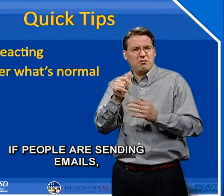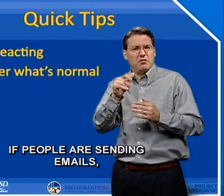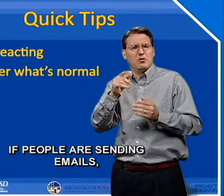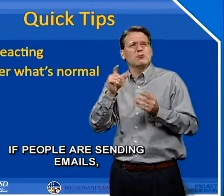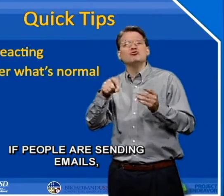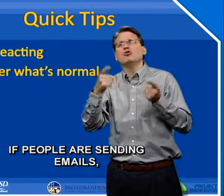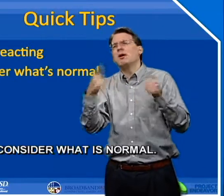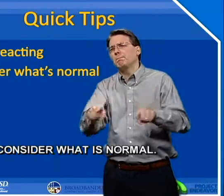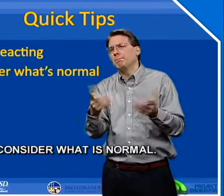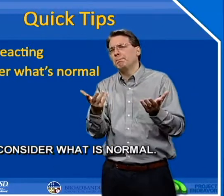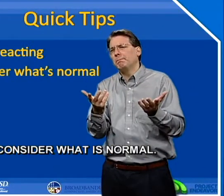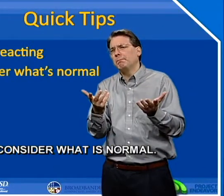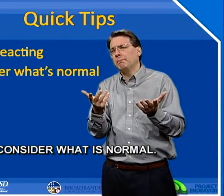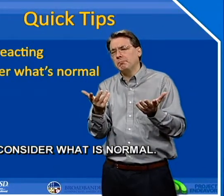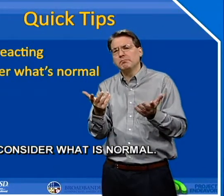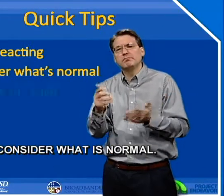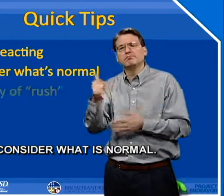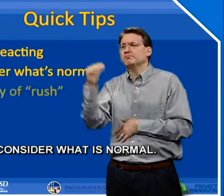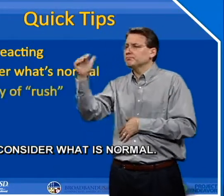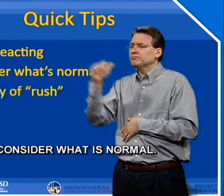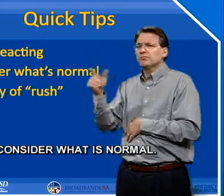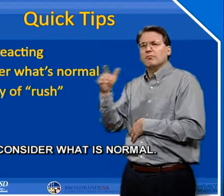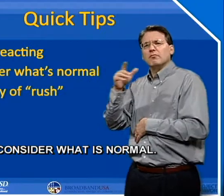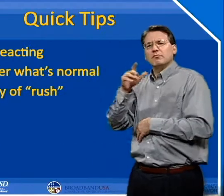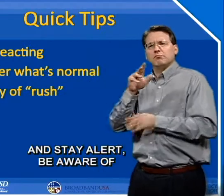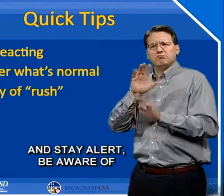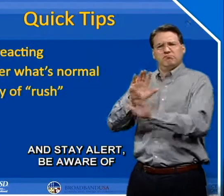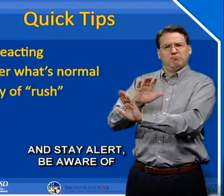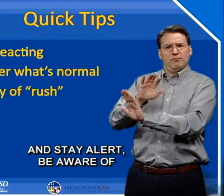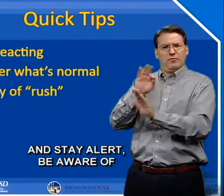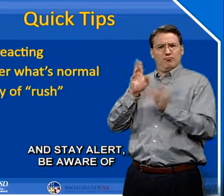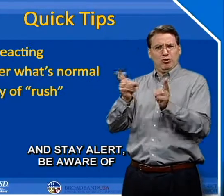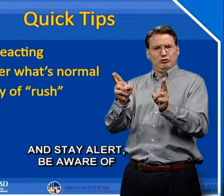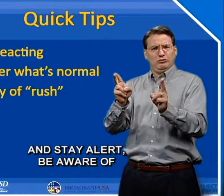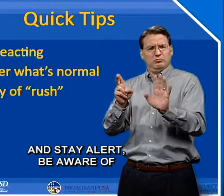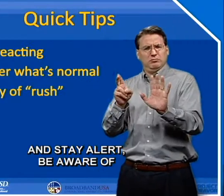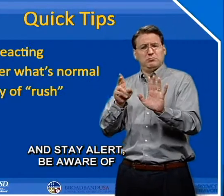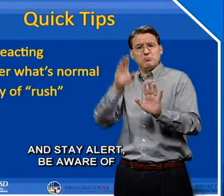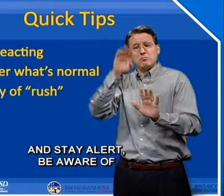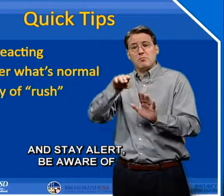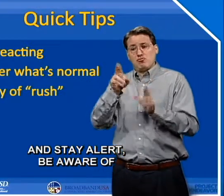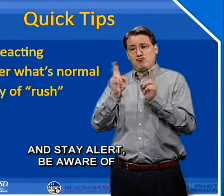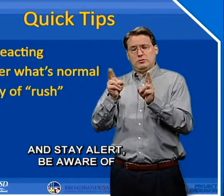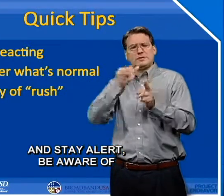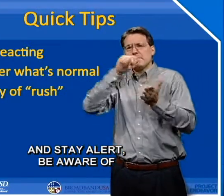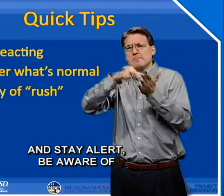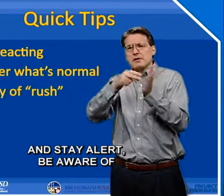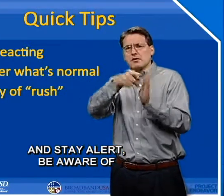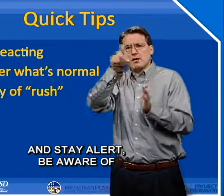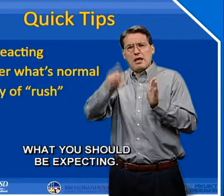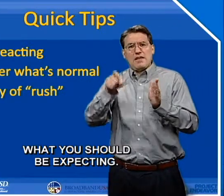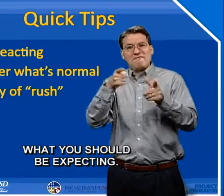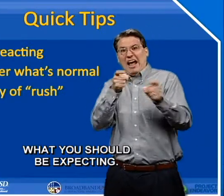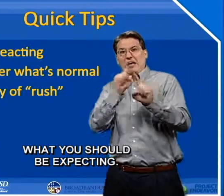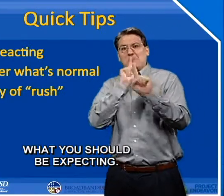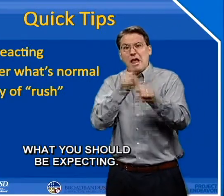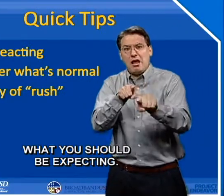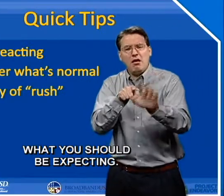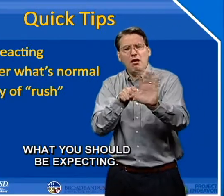emails, consider what is normal and stay alert. Be aware of what you should be